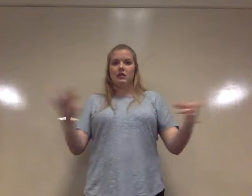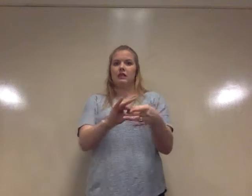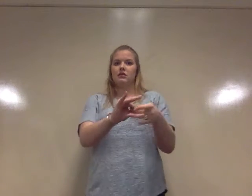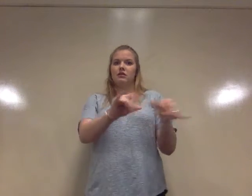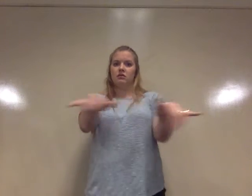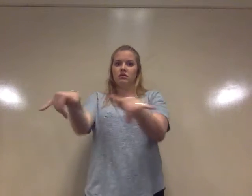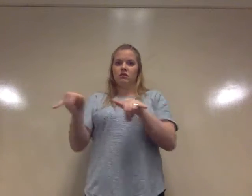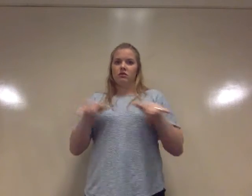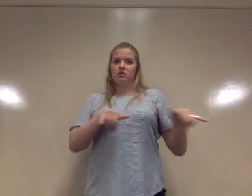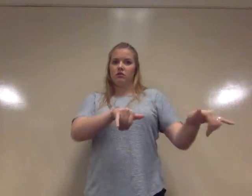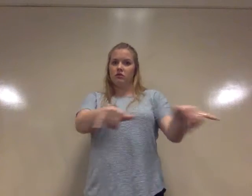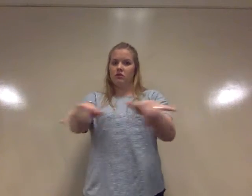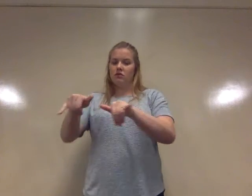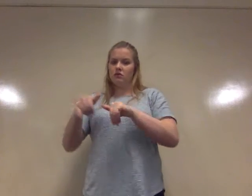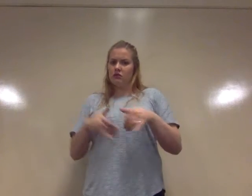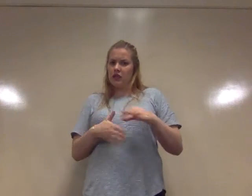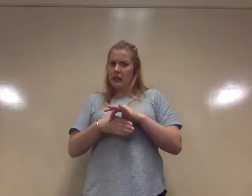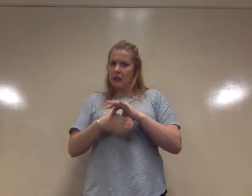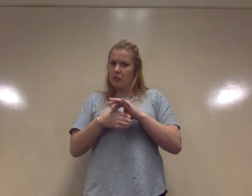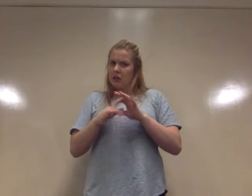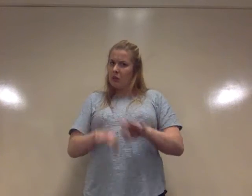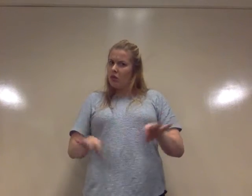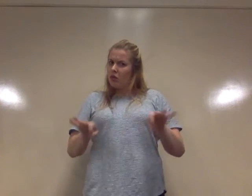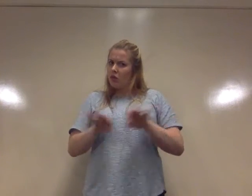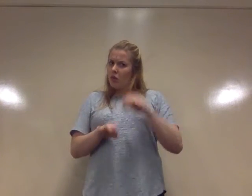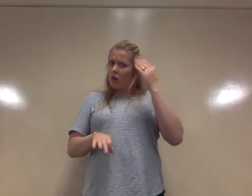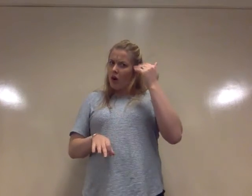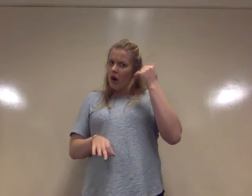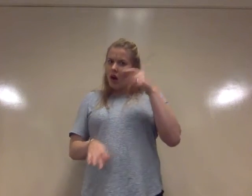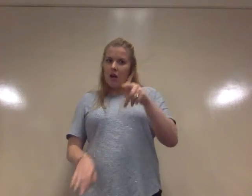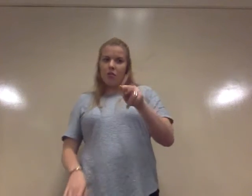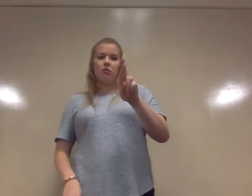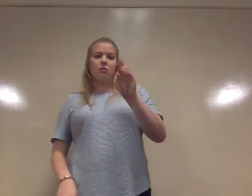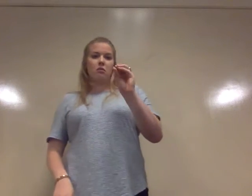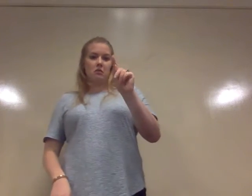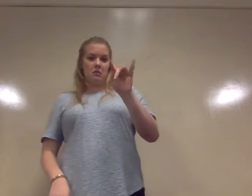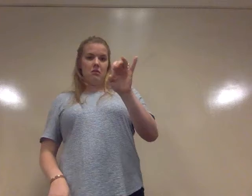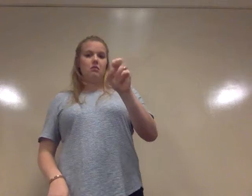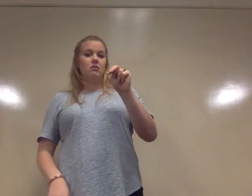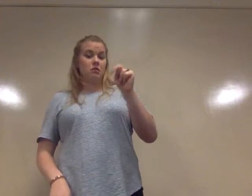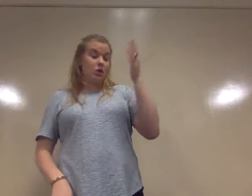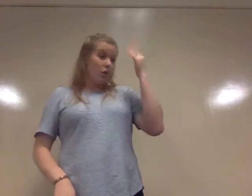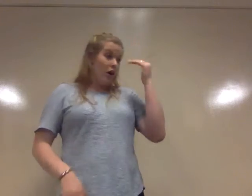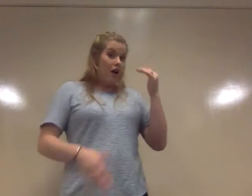Why do you think meat is important in our diet? Protein. Protein. Protein.